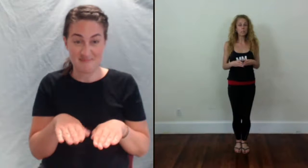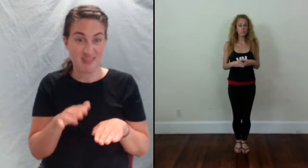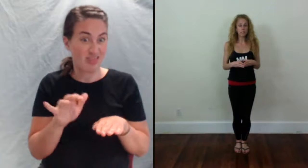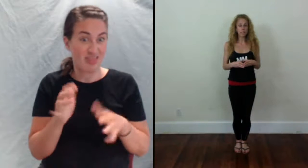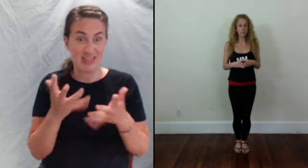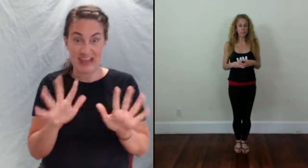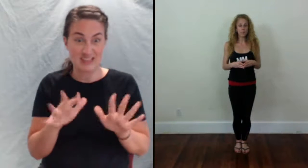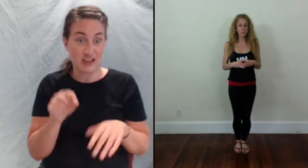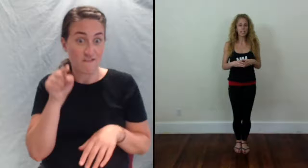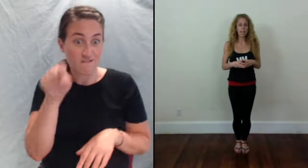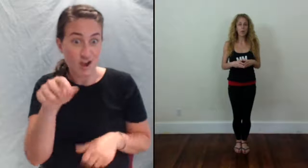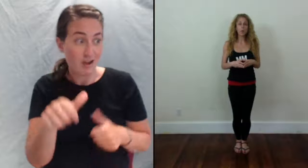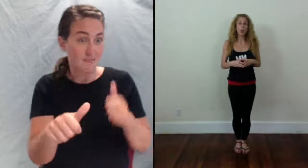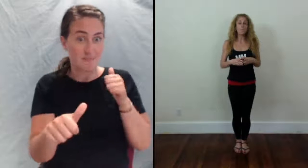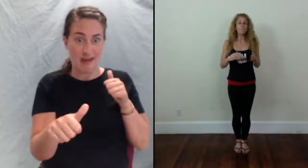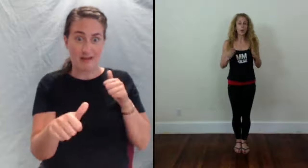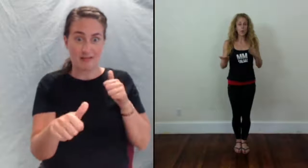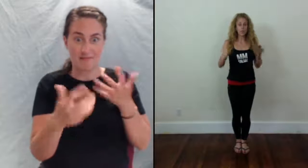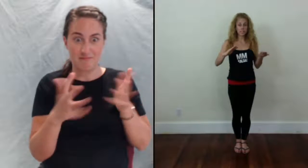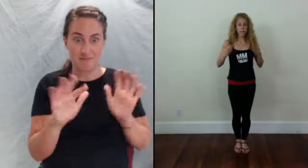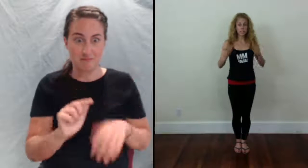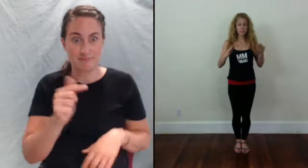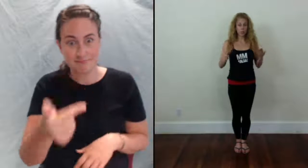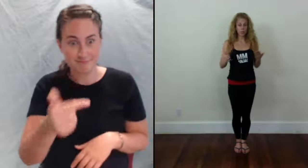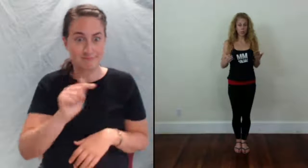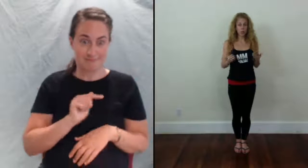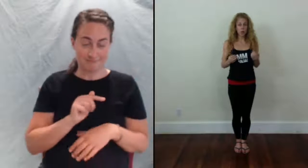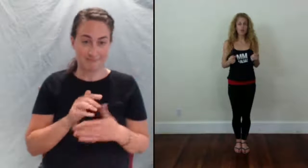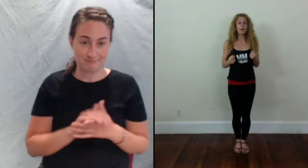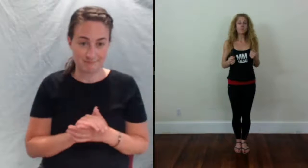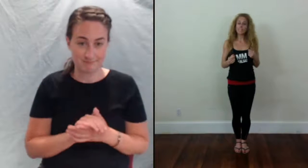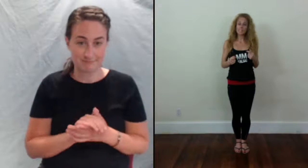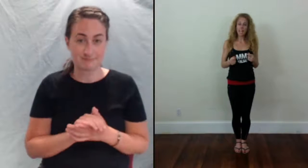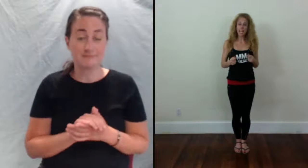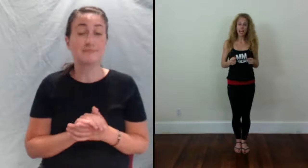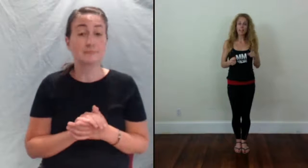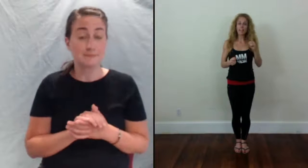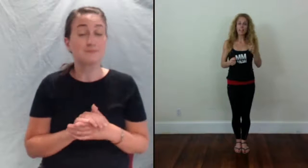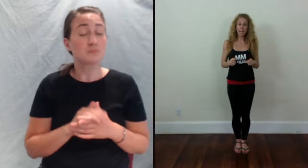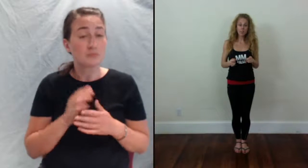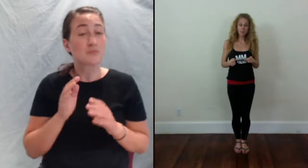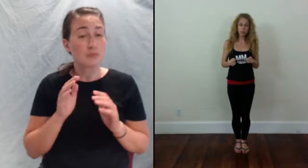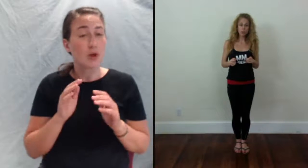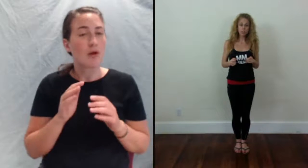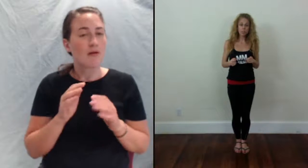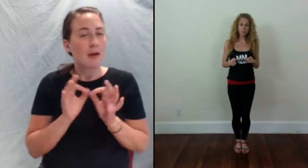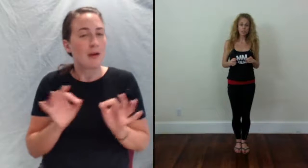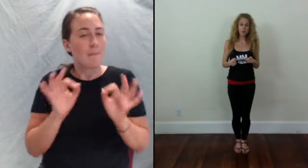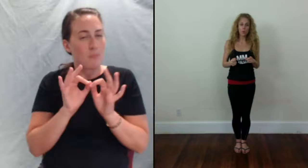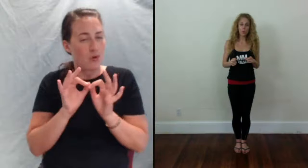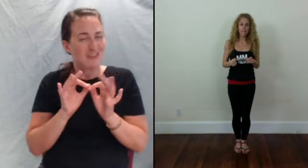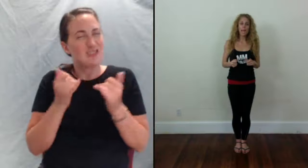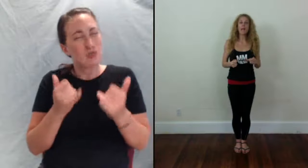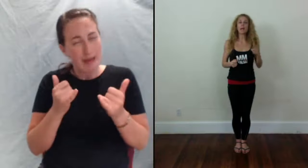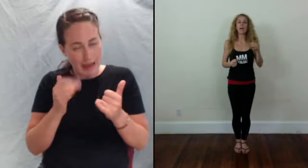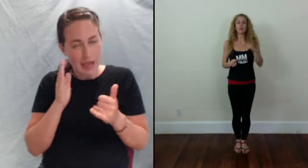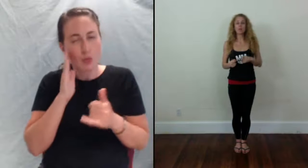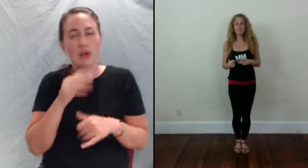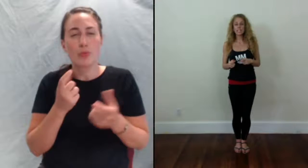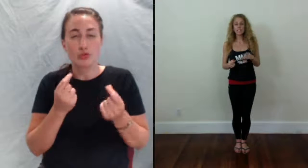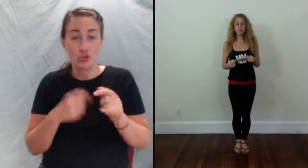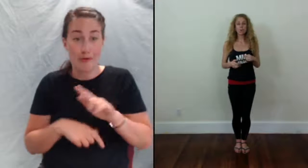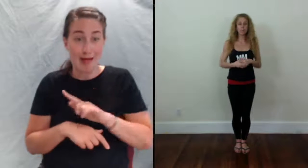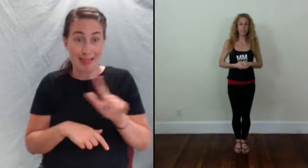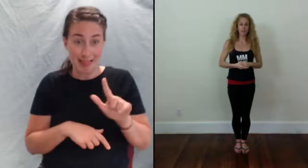doing is putting the two together. Now, both sides work, but for today, our left is always going to be forward and